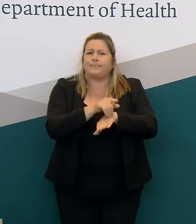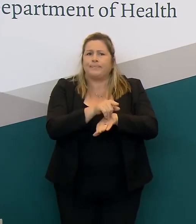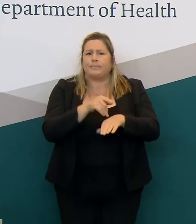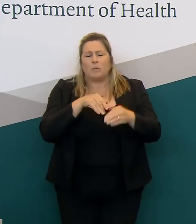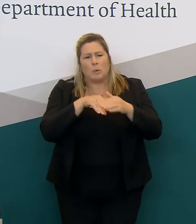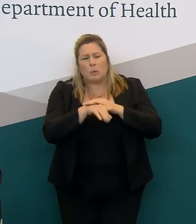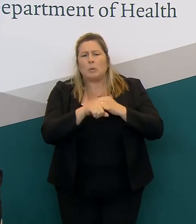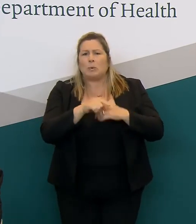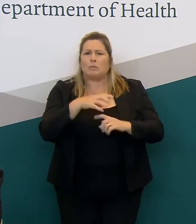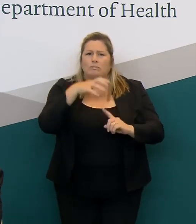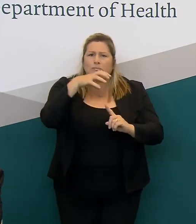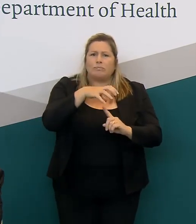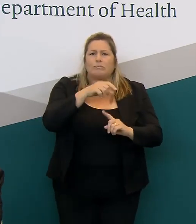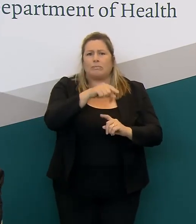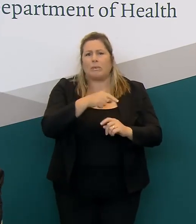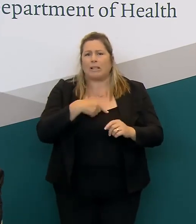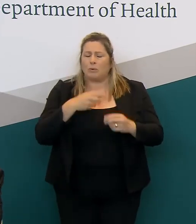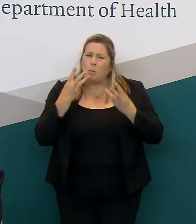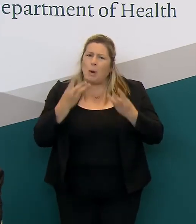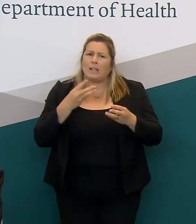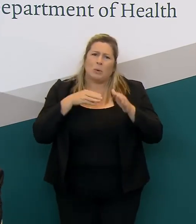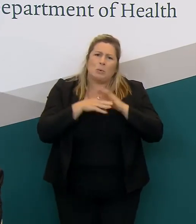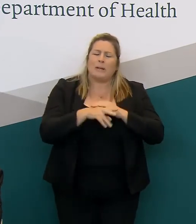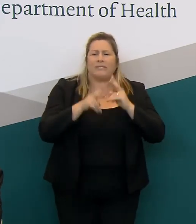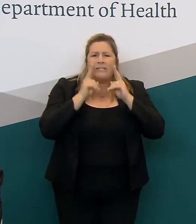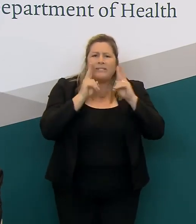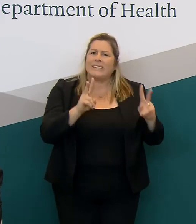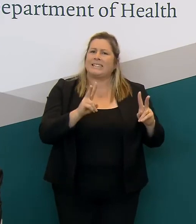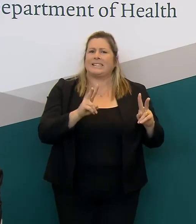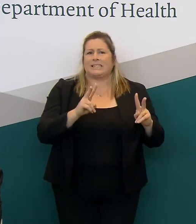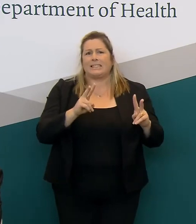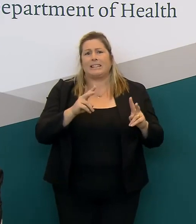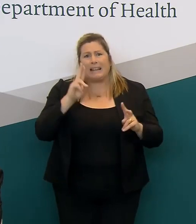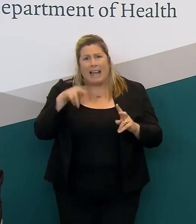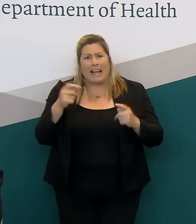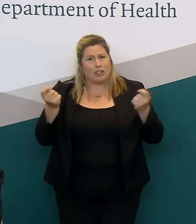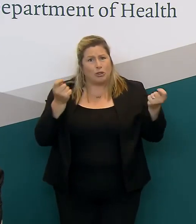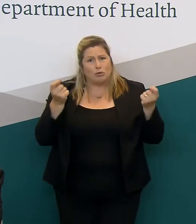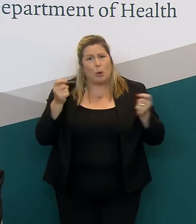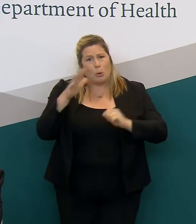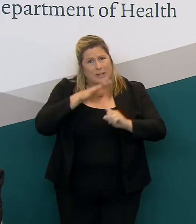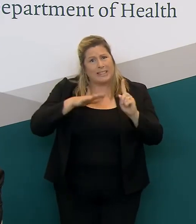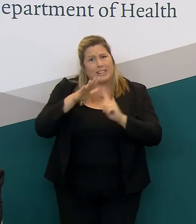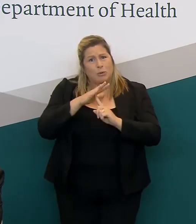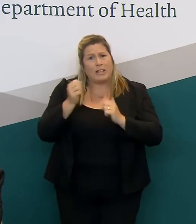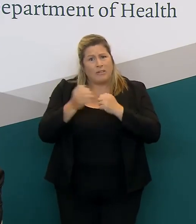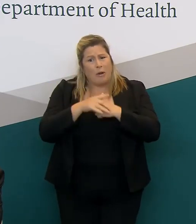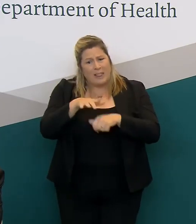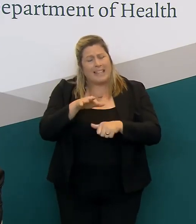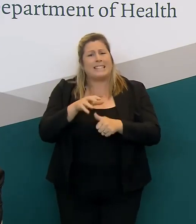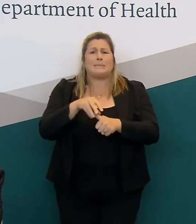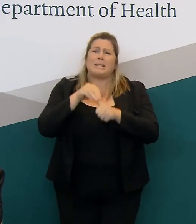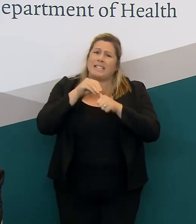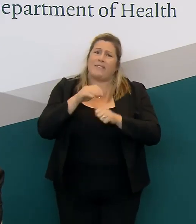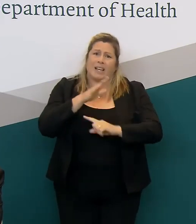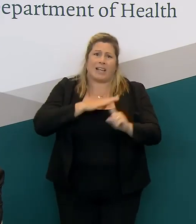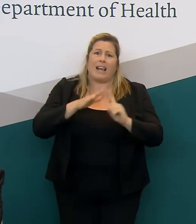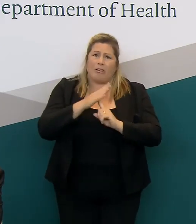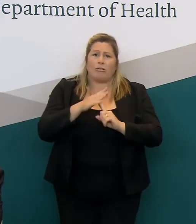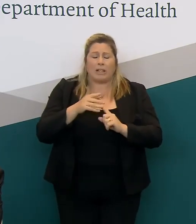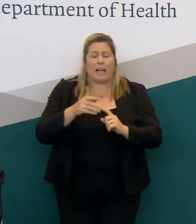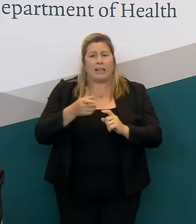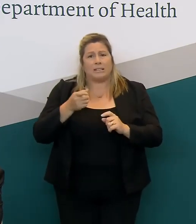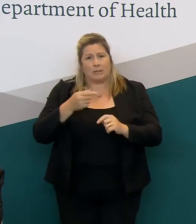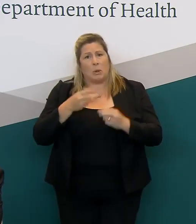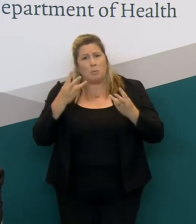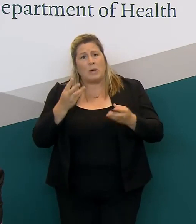would recommend visits in controlled instances for families of people who are in these kind of facilities. I was just wondering what the advice is for